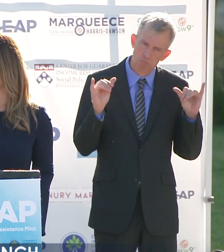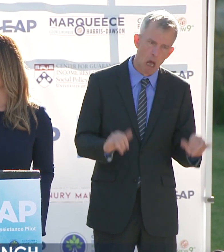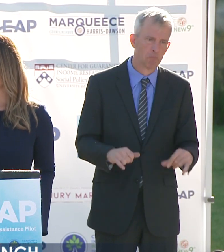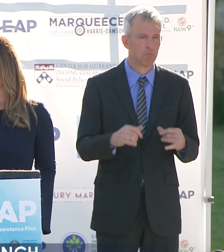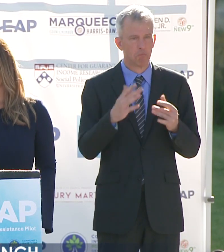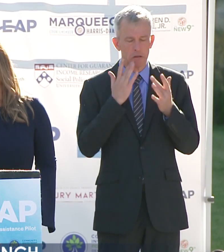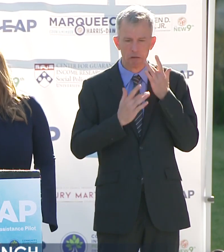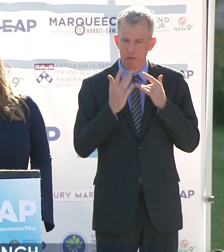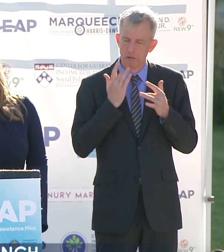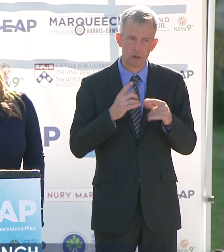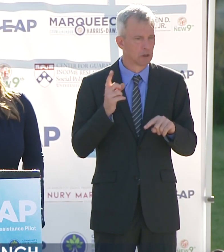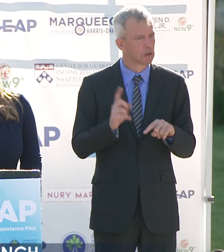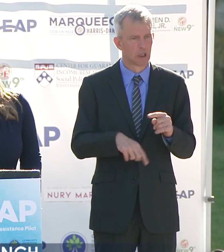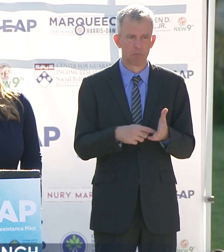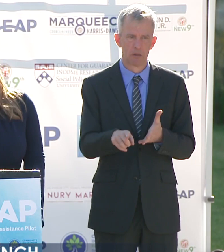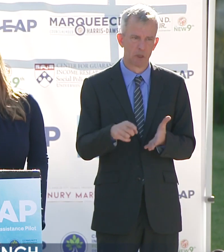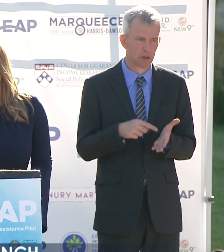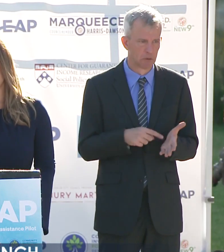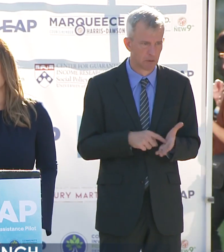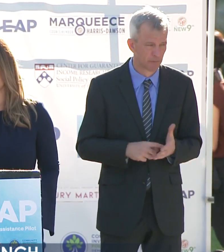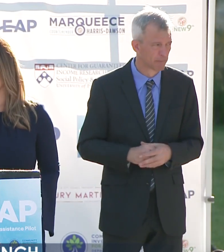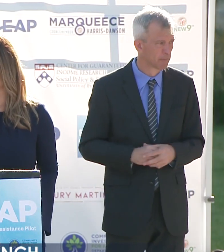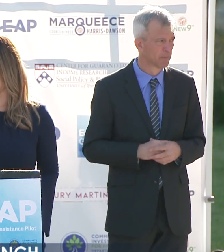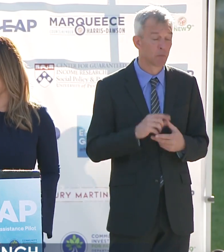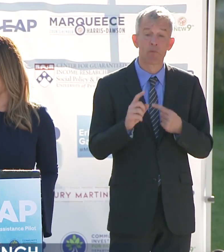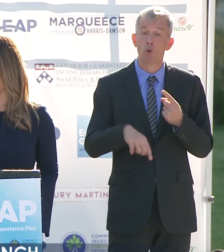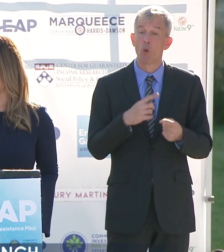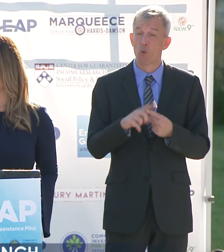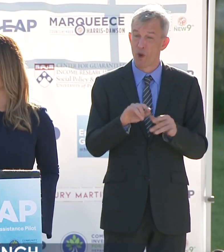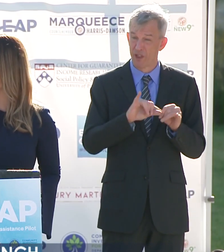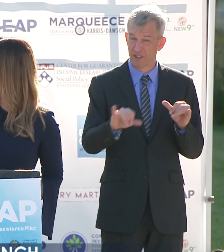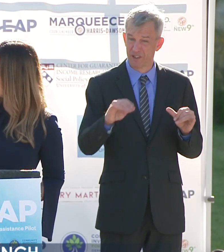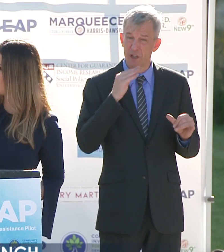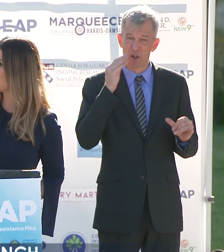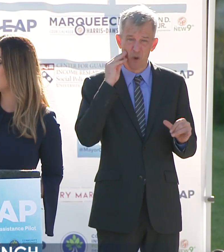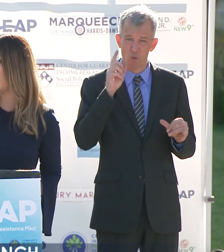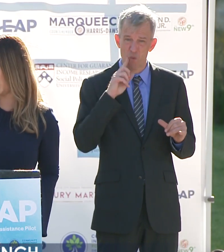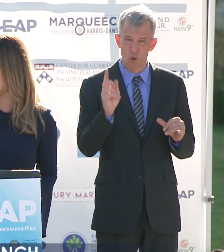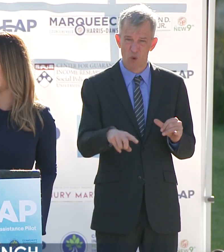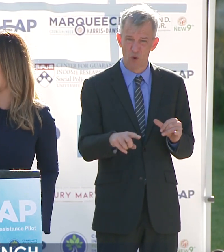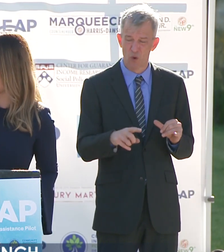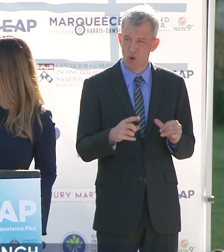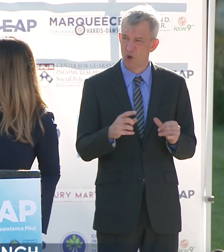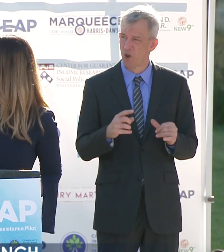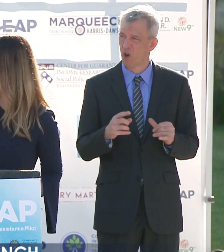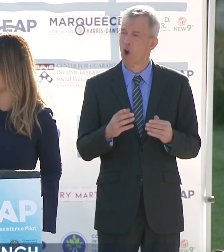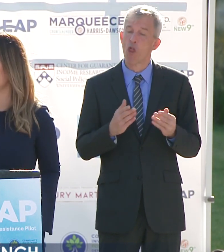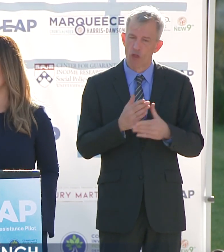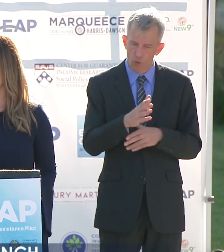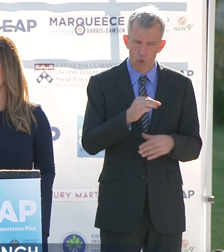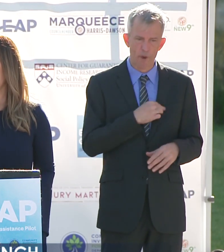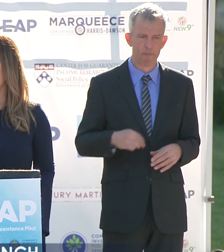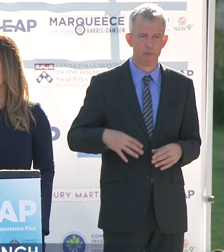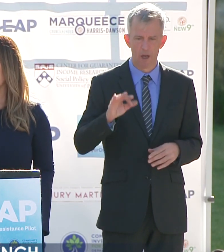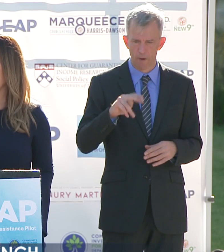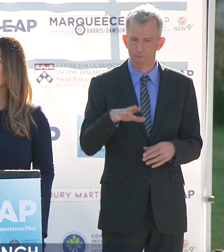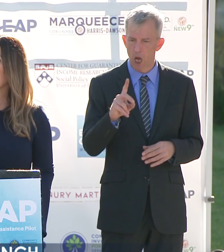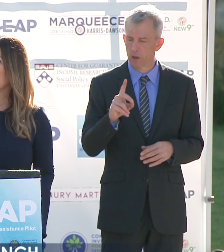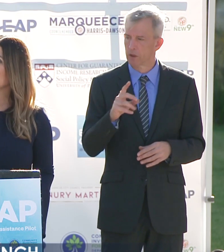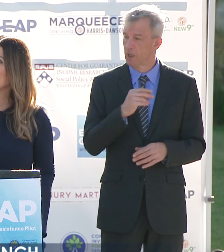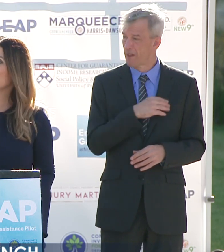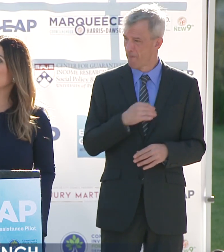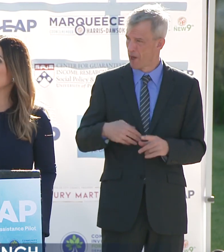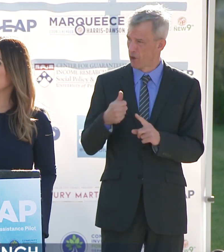meet. When the Safer at Home order was issued through the mayor's fund and the mayor himself, the